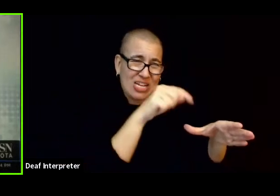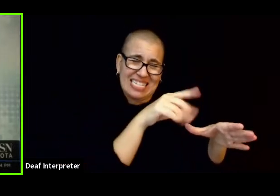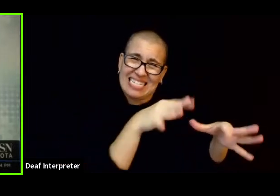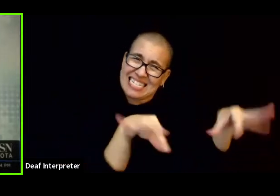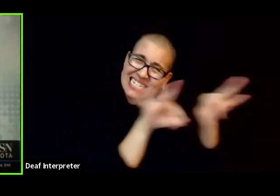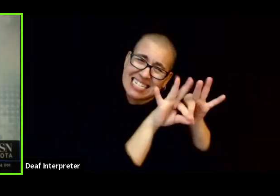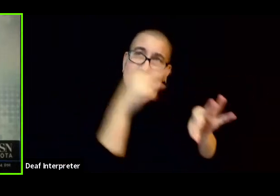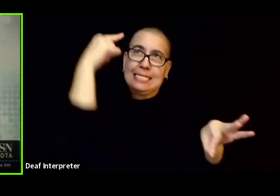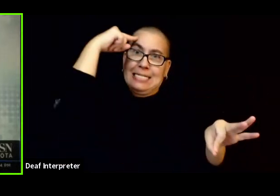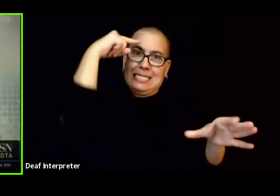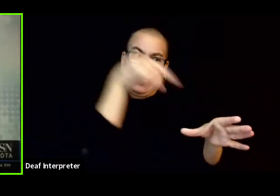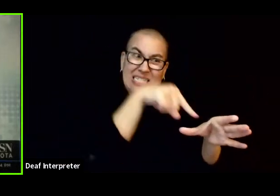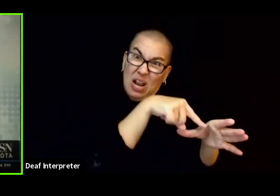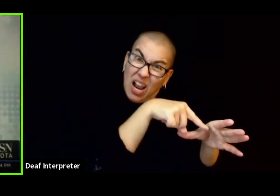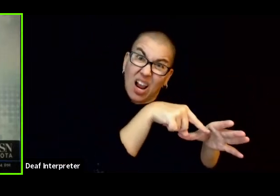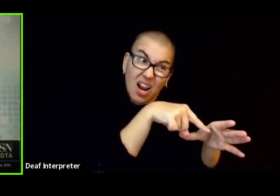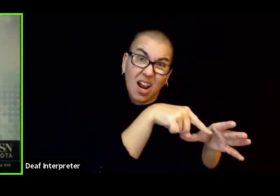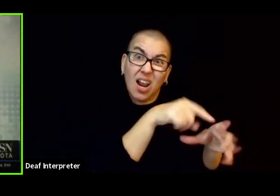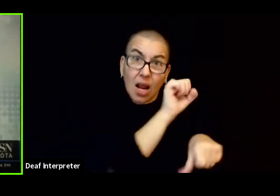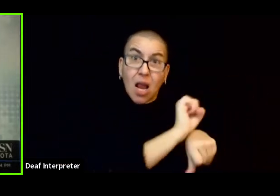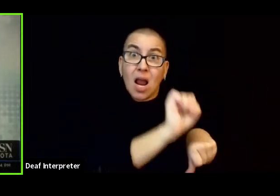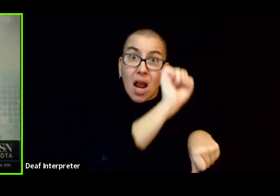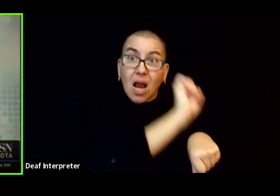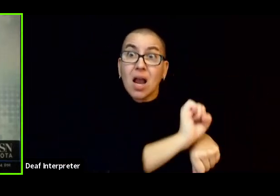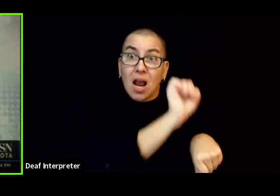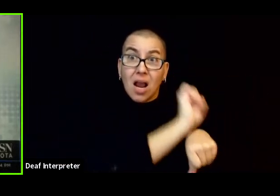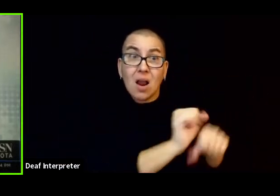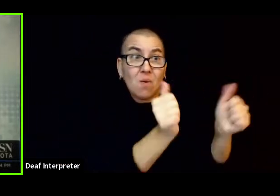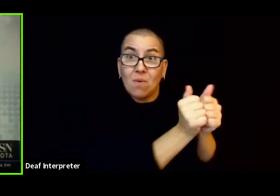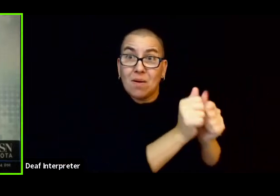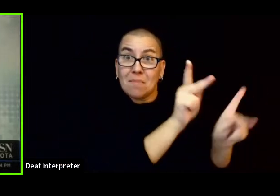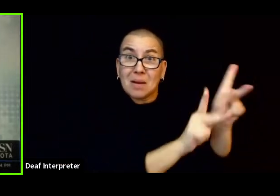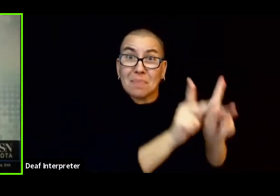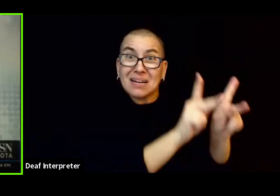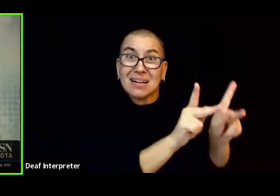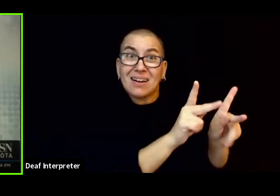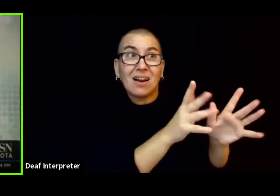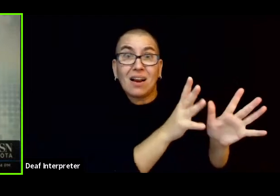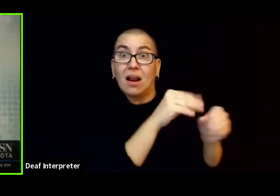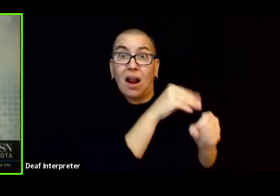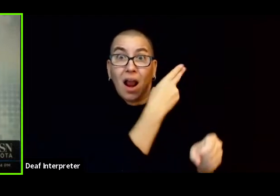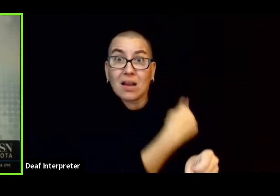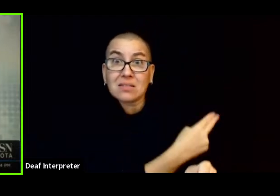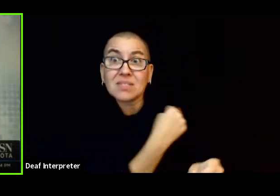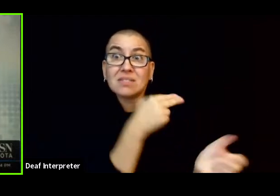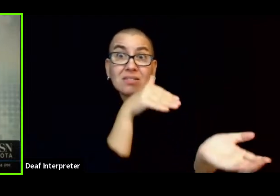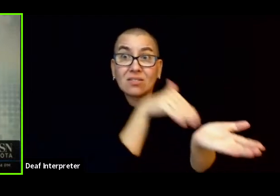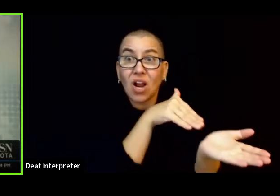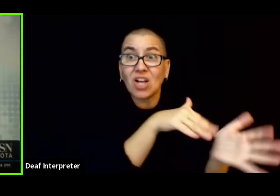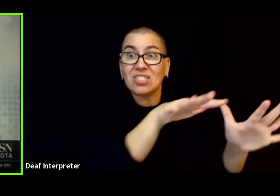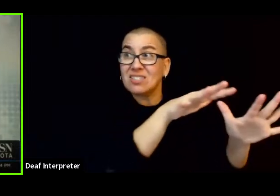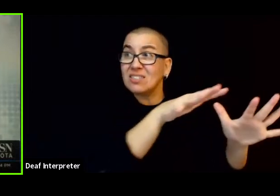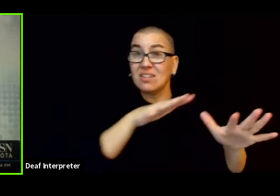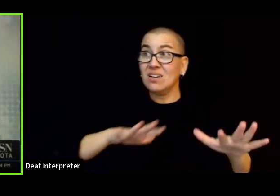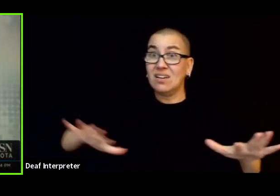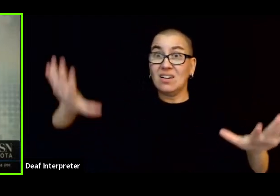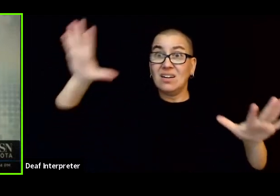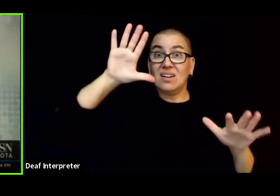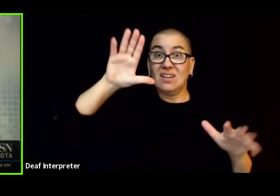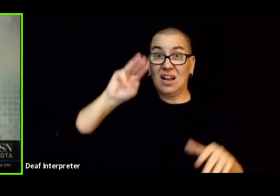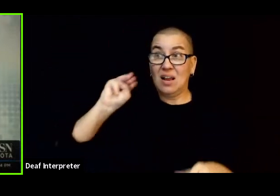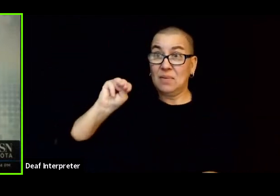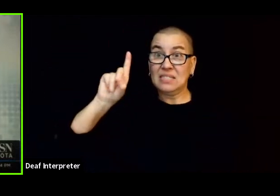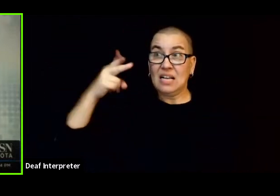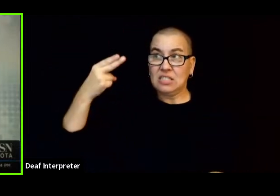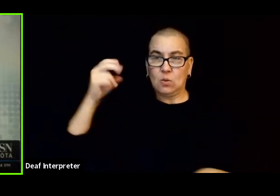us at the State Emergency Operations Center. The process that we have in place for assisting hospitals in finding